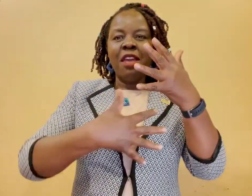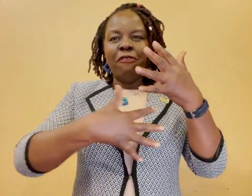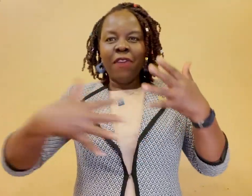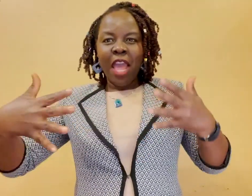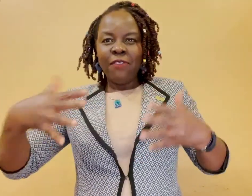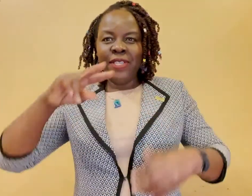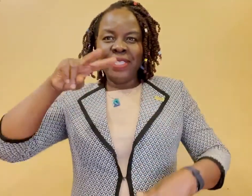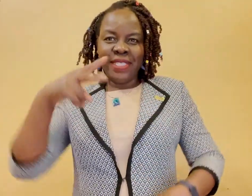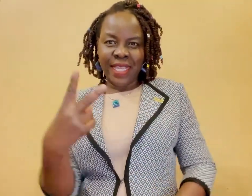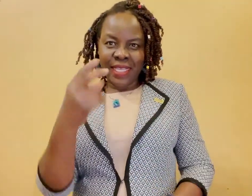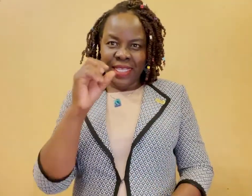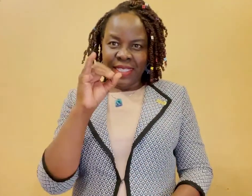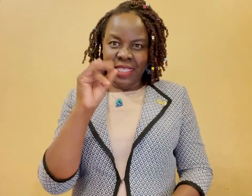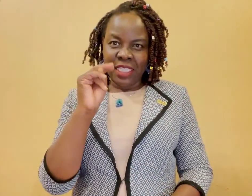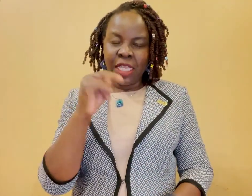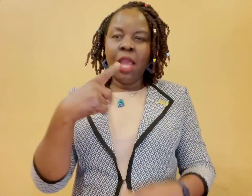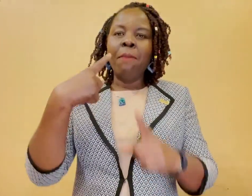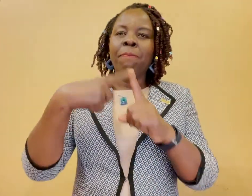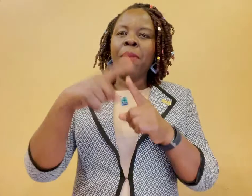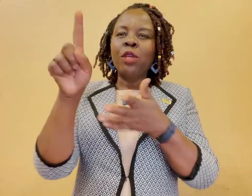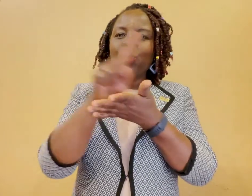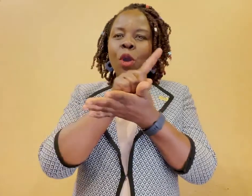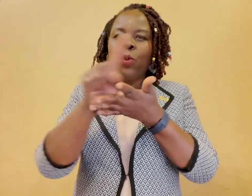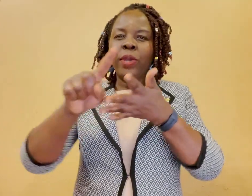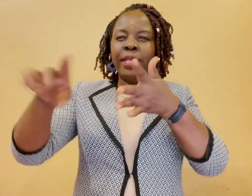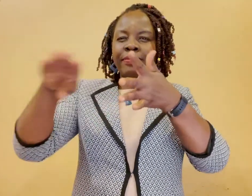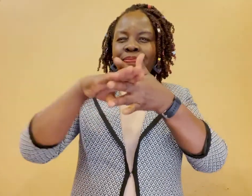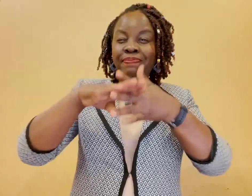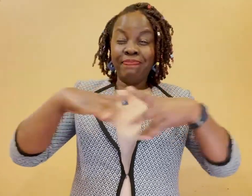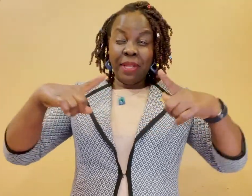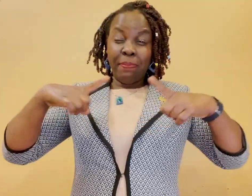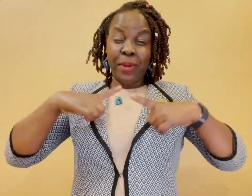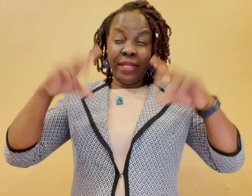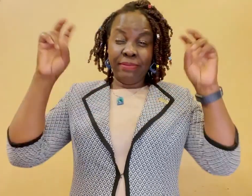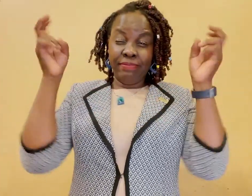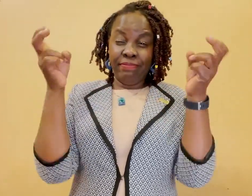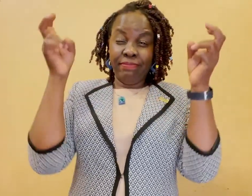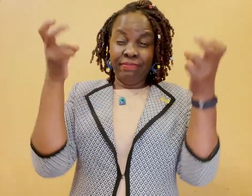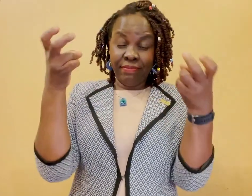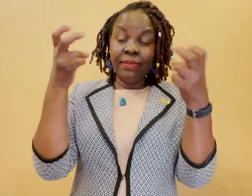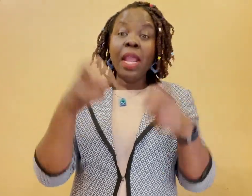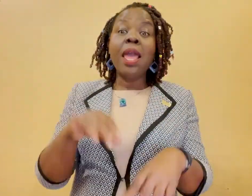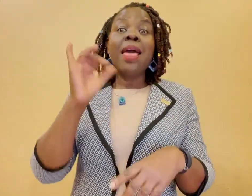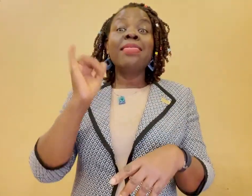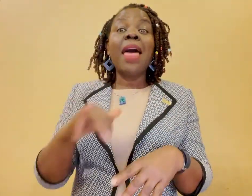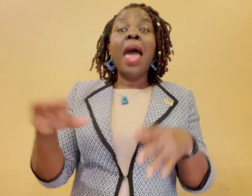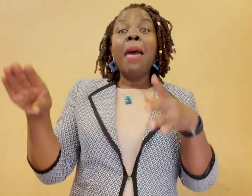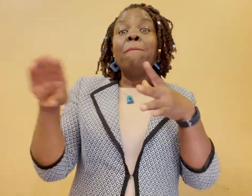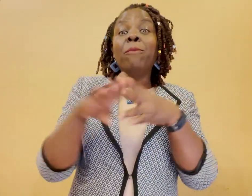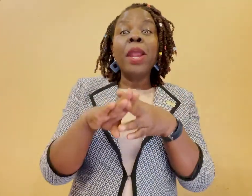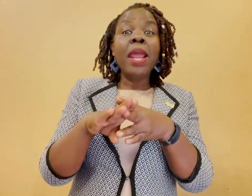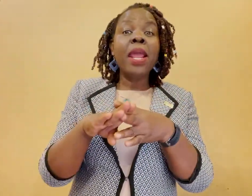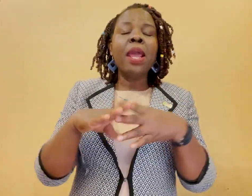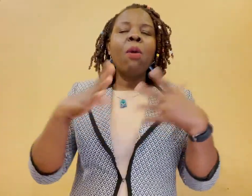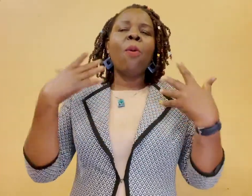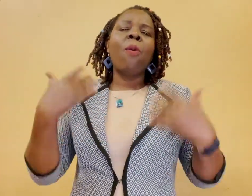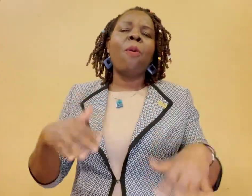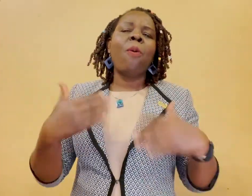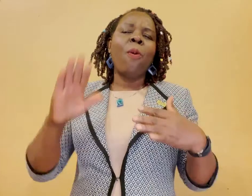a second session of 5 weeks, plus 1 week of a break. And that break is